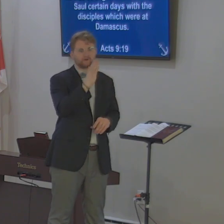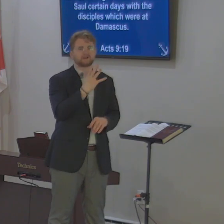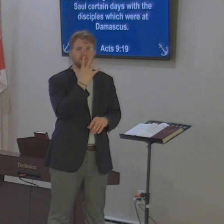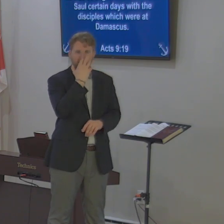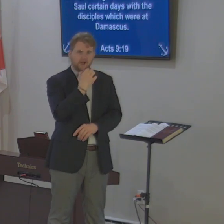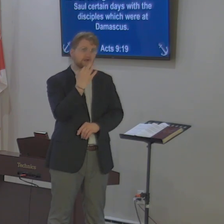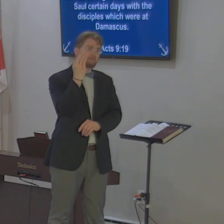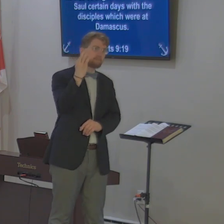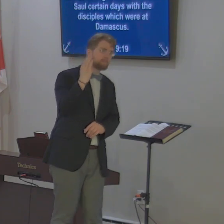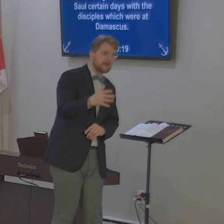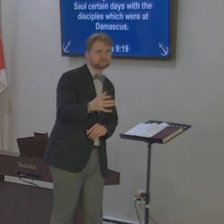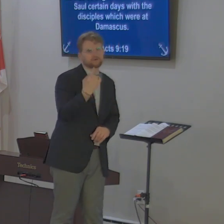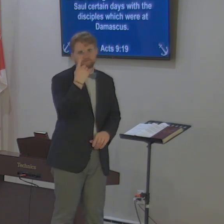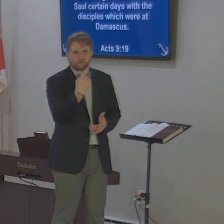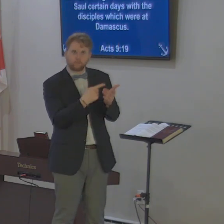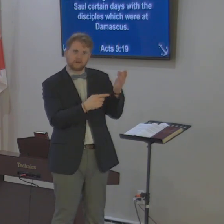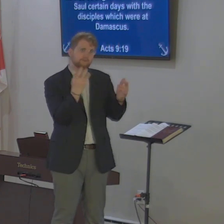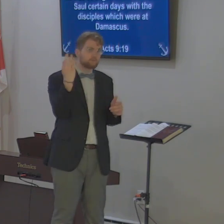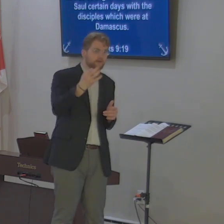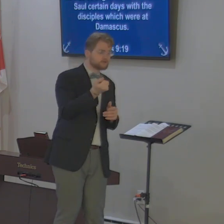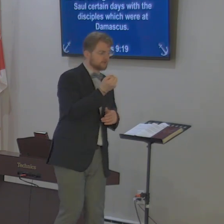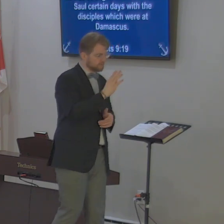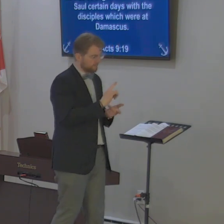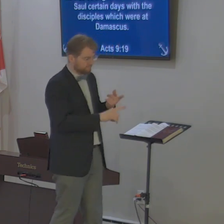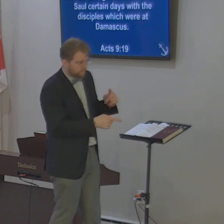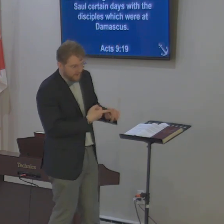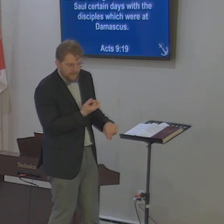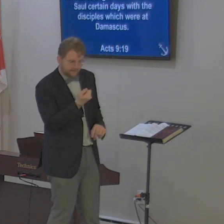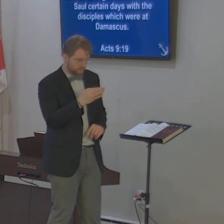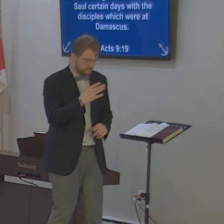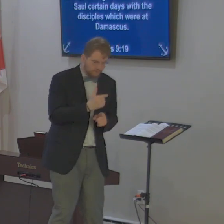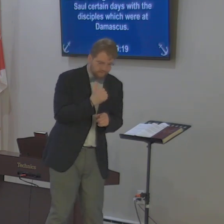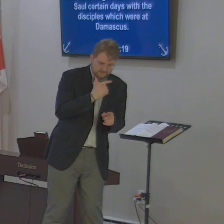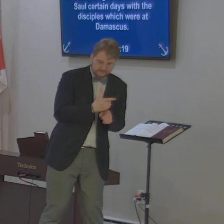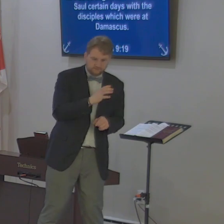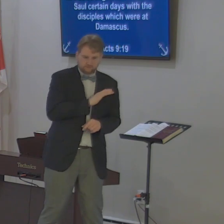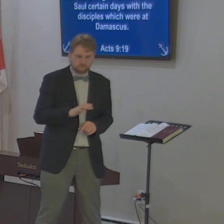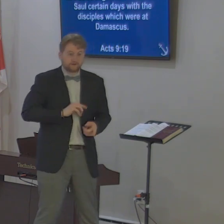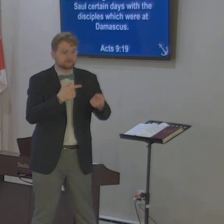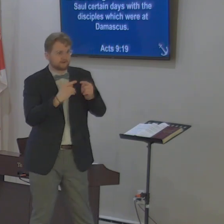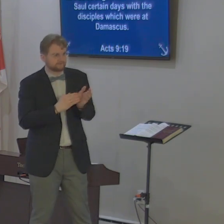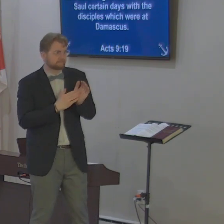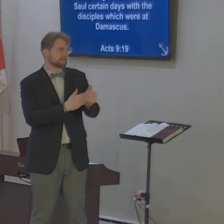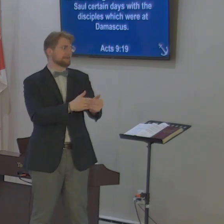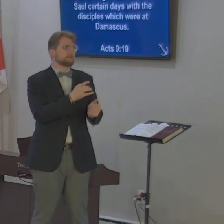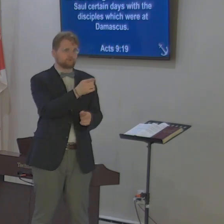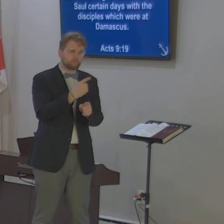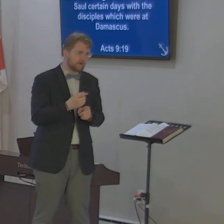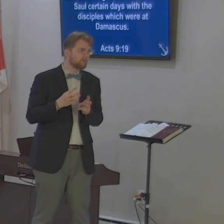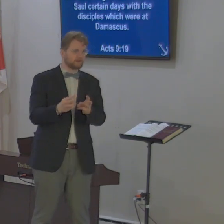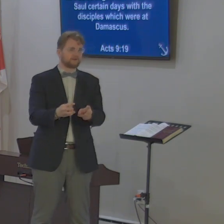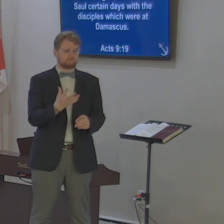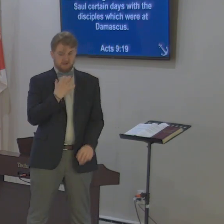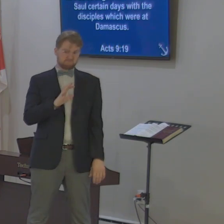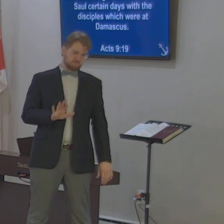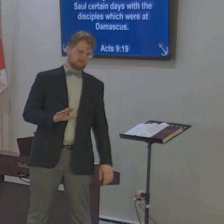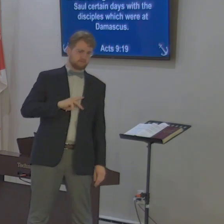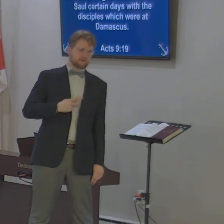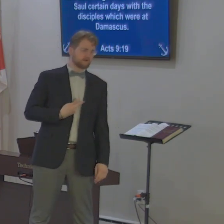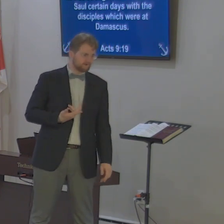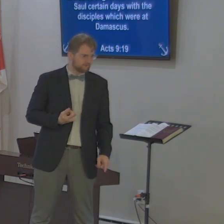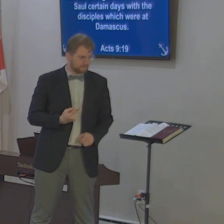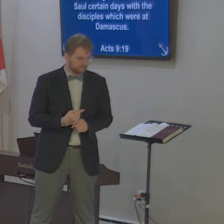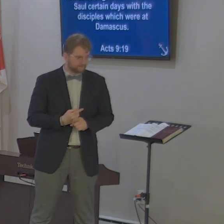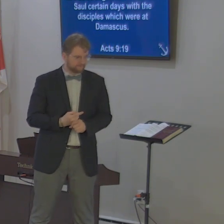mouth or the friend's mouth or the other brother and sister in Christ's mouth that tries to show you and lead you along with the Scripture. But